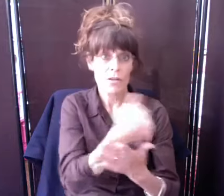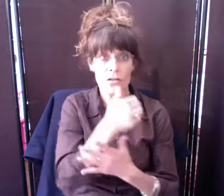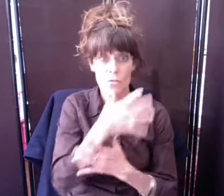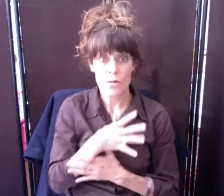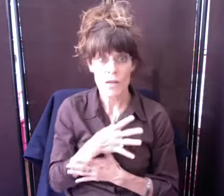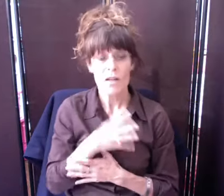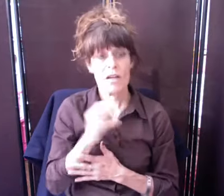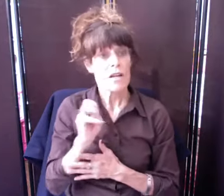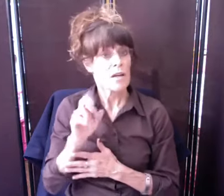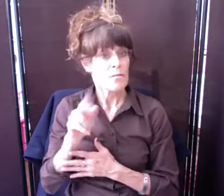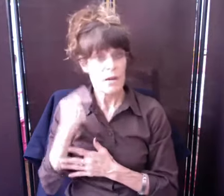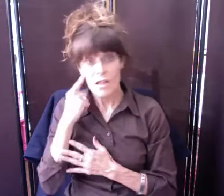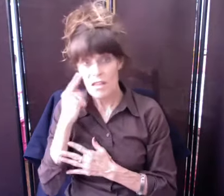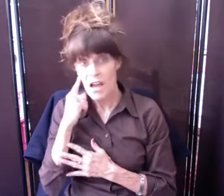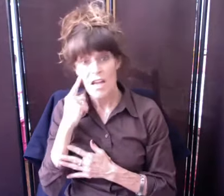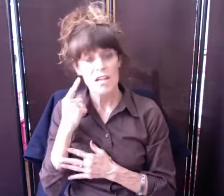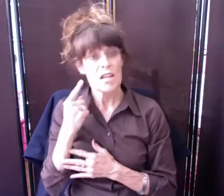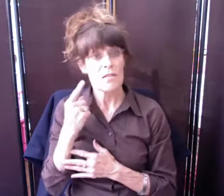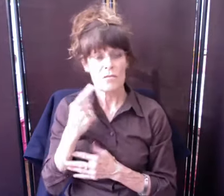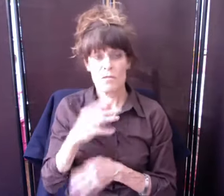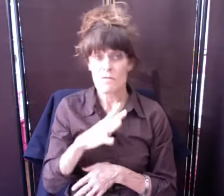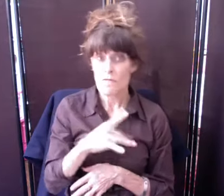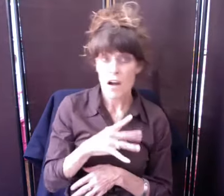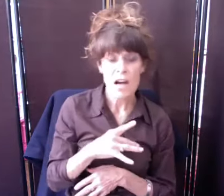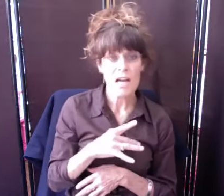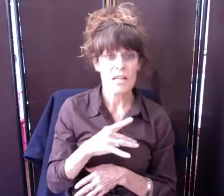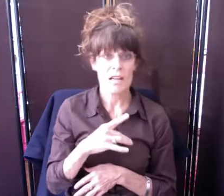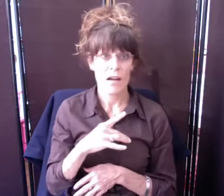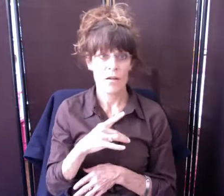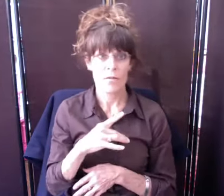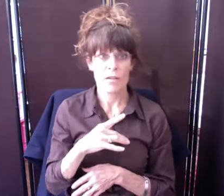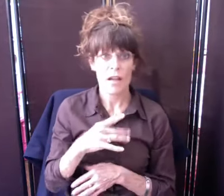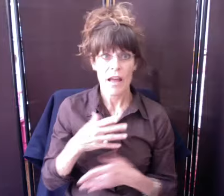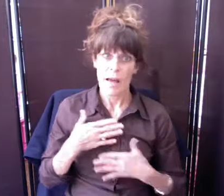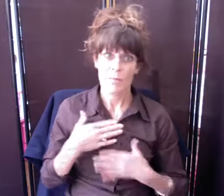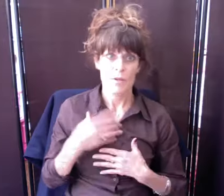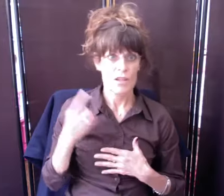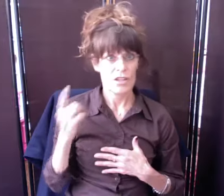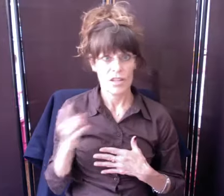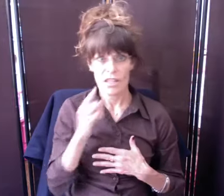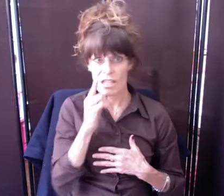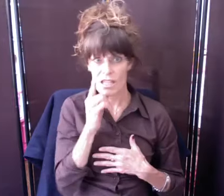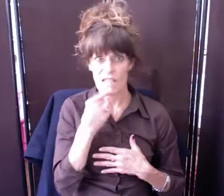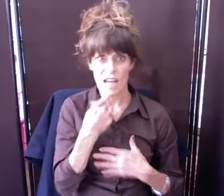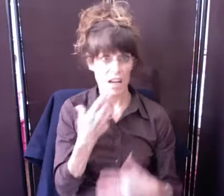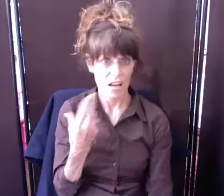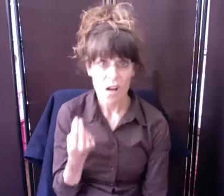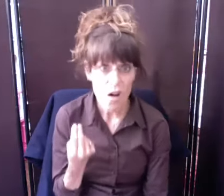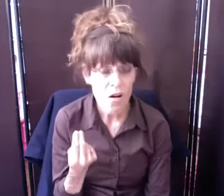one step ahead. And I'm really grateful that she was not of the, you have to work all 12 steps. She said, as long as you just stay a step ahead.